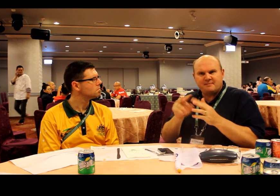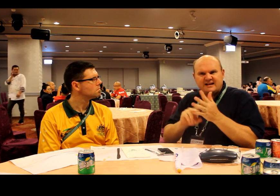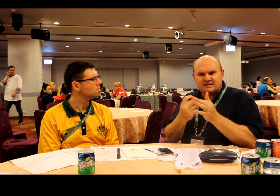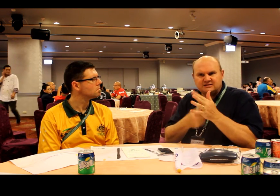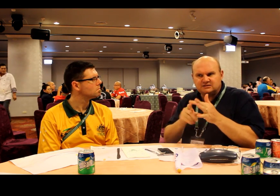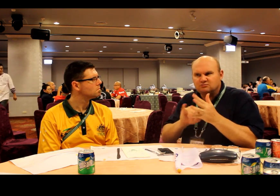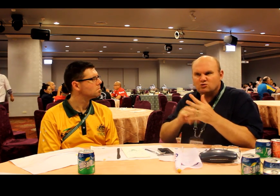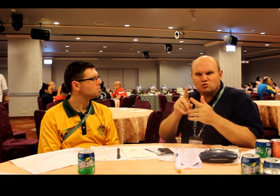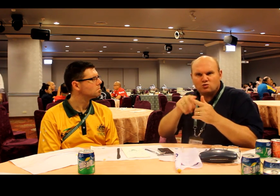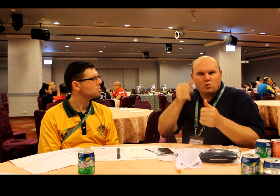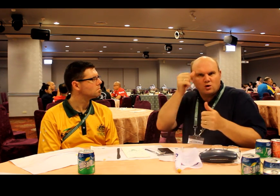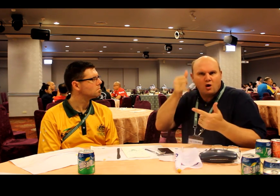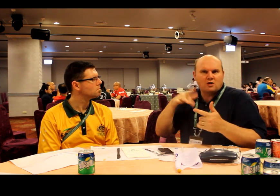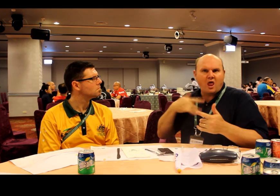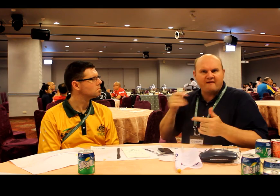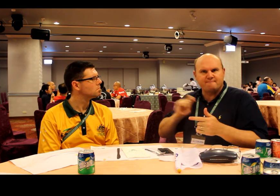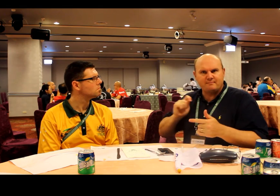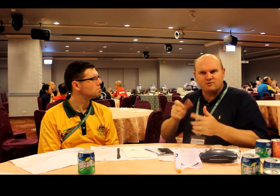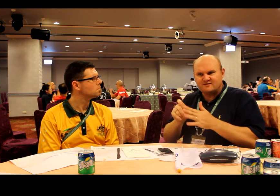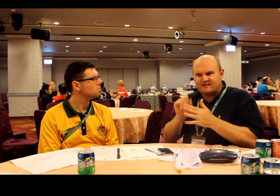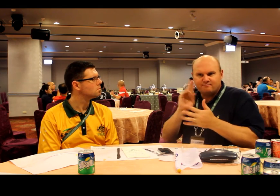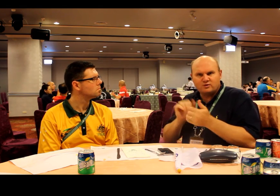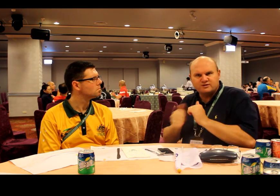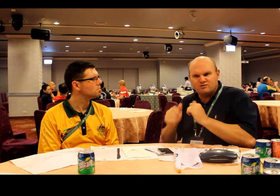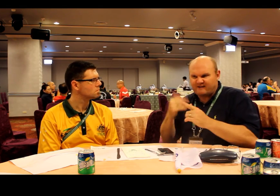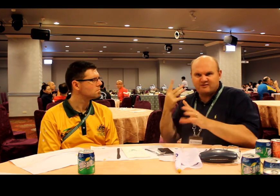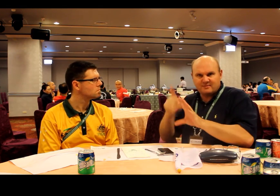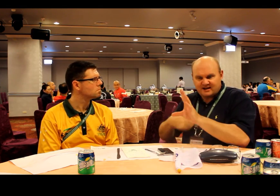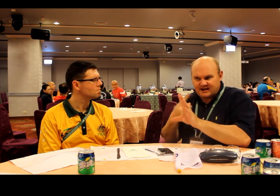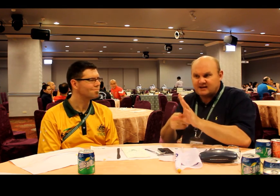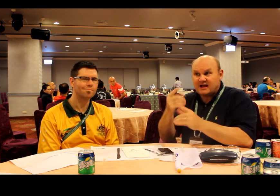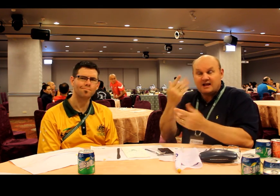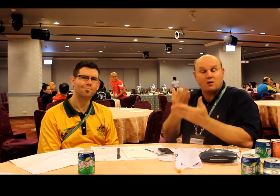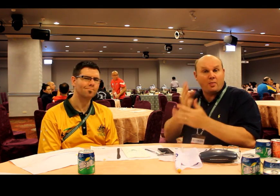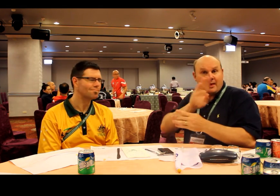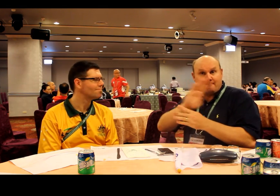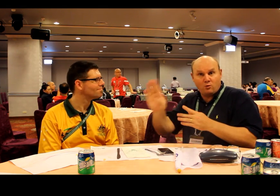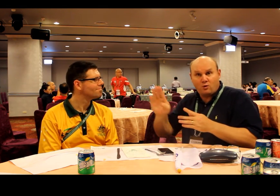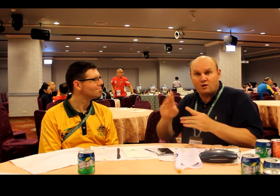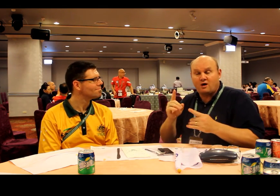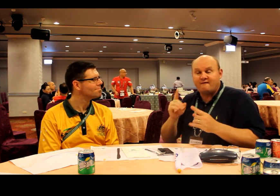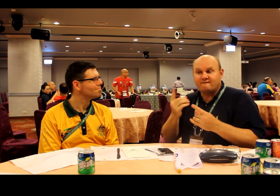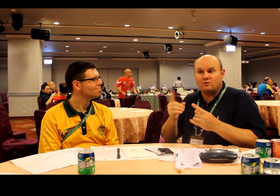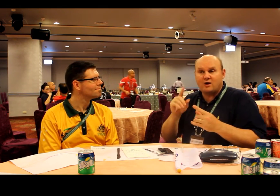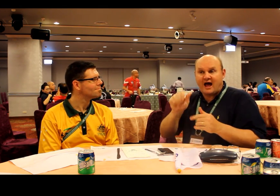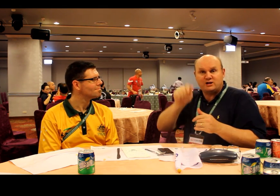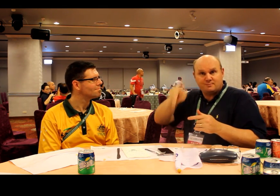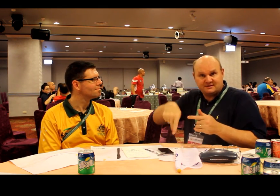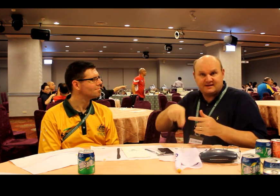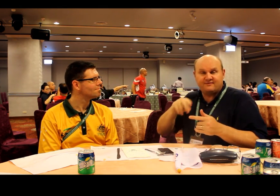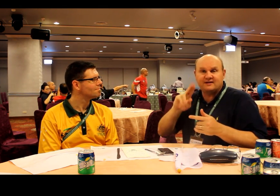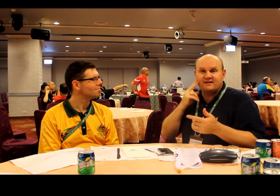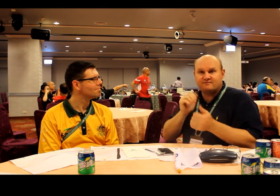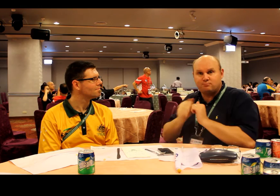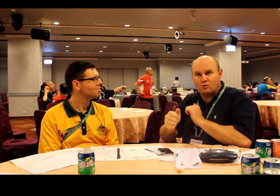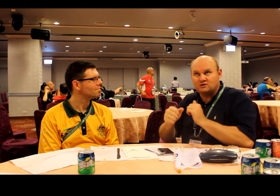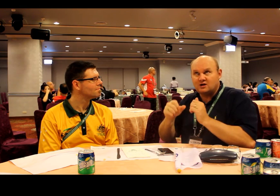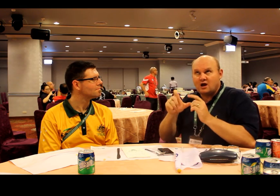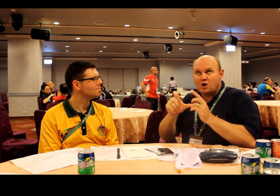So David Peters, as you all know, is a life member of Deaf Sports Australia and has been for many years. He's also on the board for the Asia Pacific Deaf